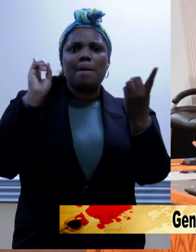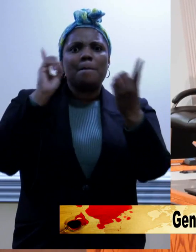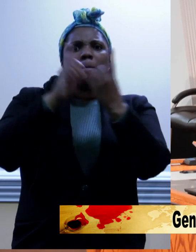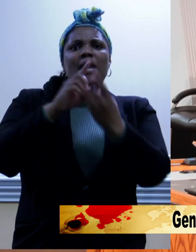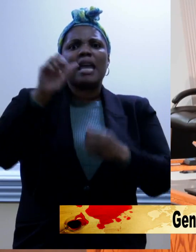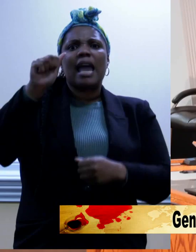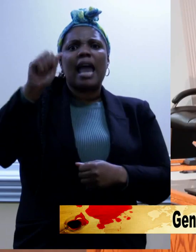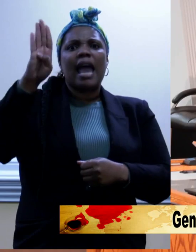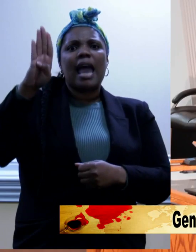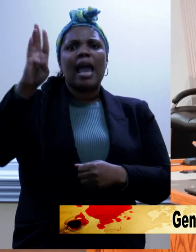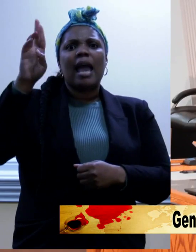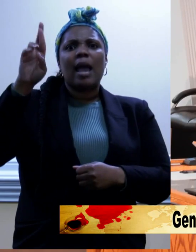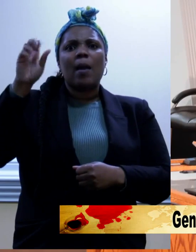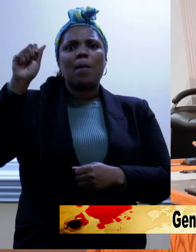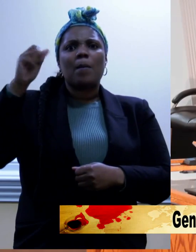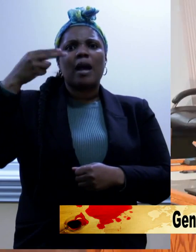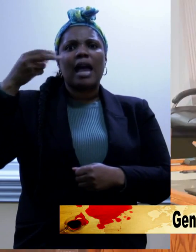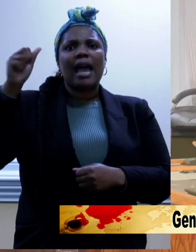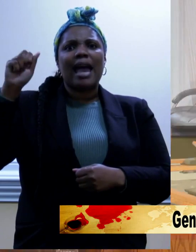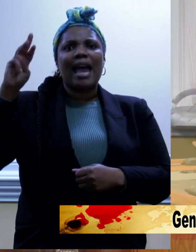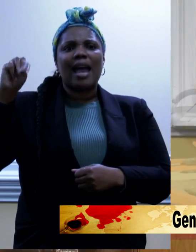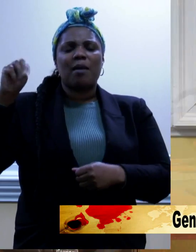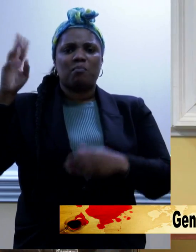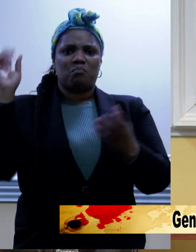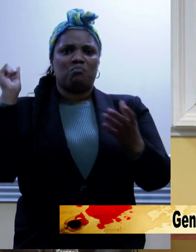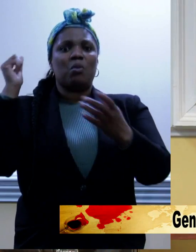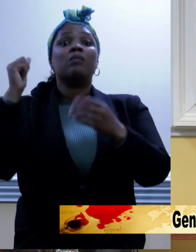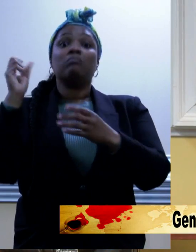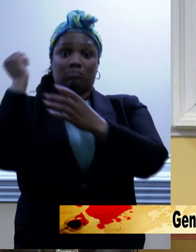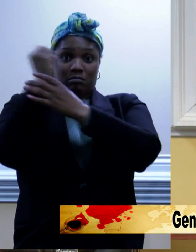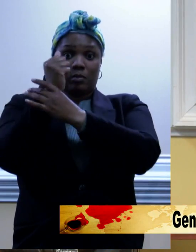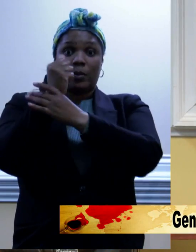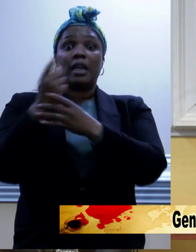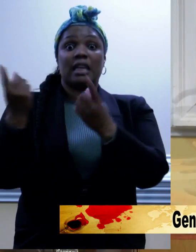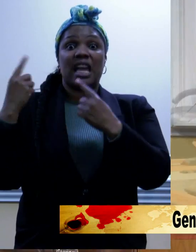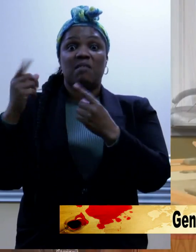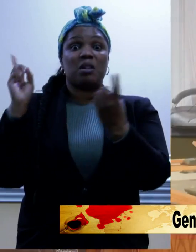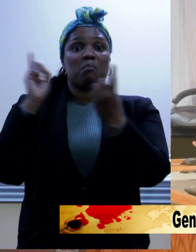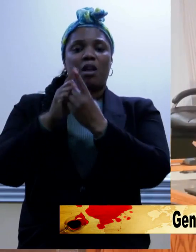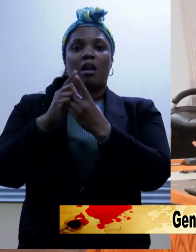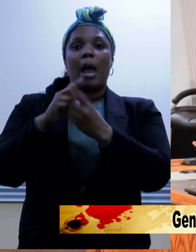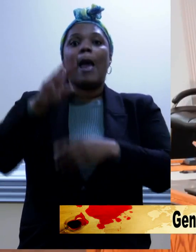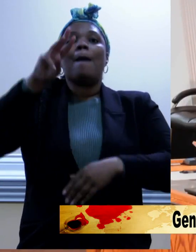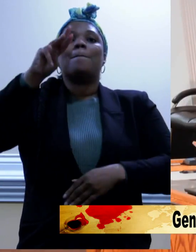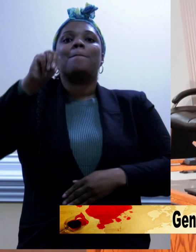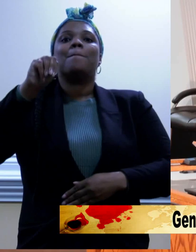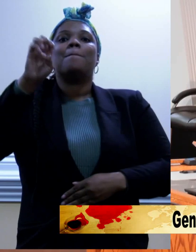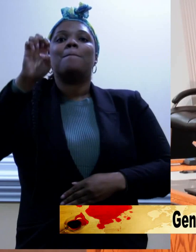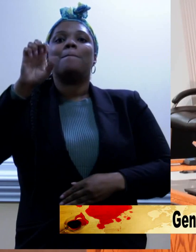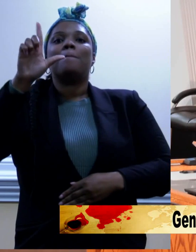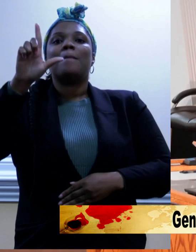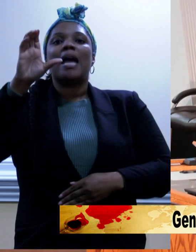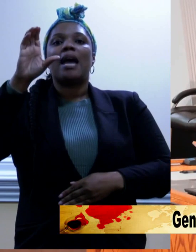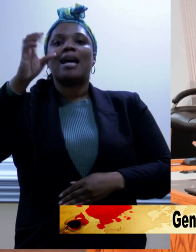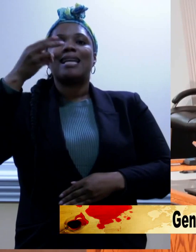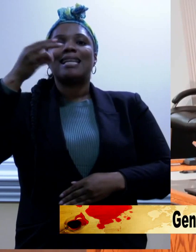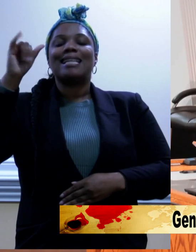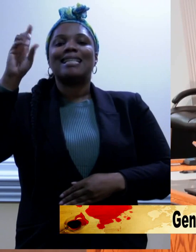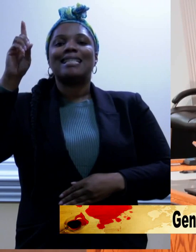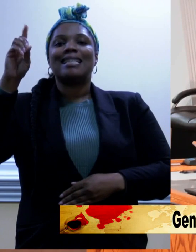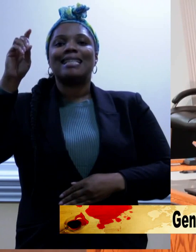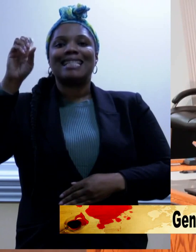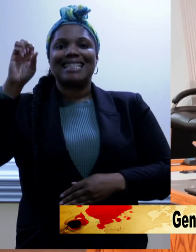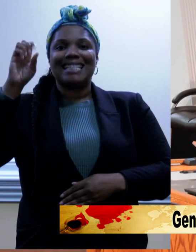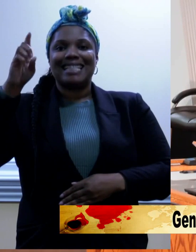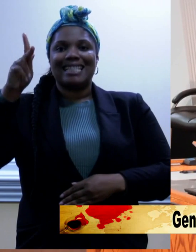the king's dale. Now, the king of Sodom went out to meet him. Go ahead. And Melchizedek, king of Salem, brought forth